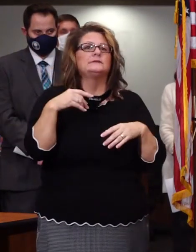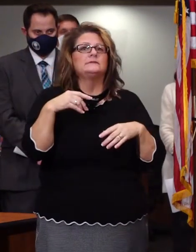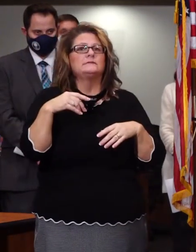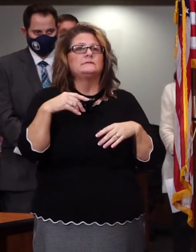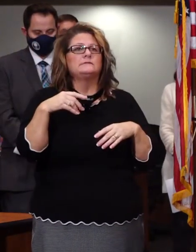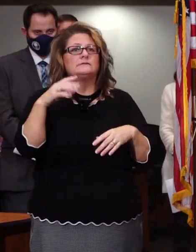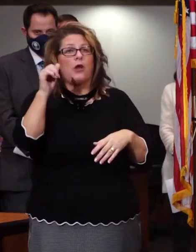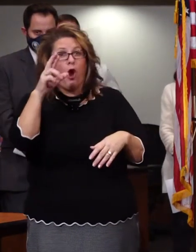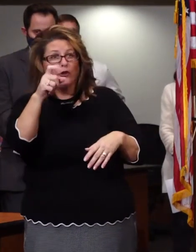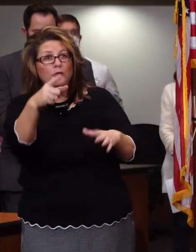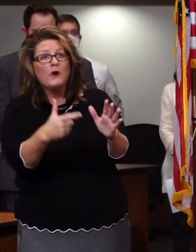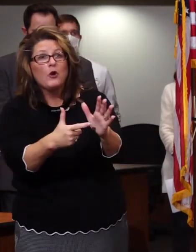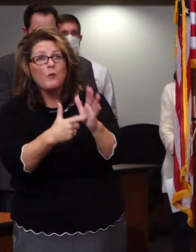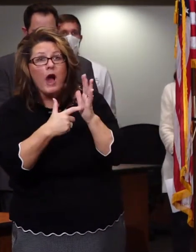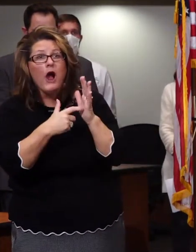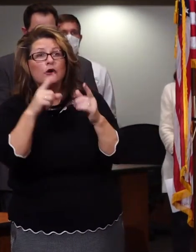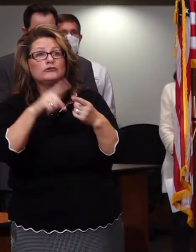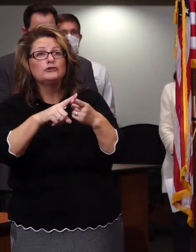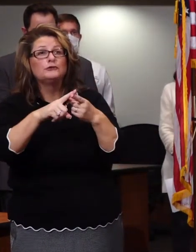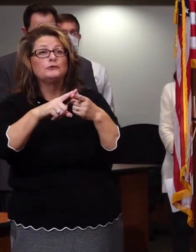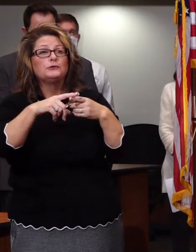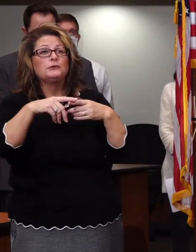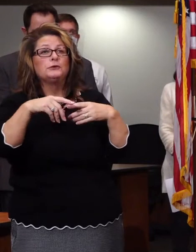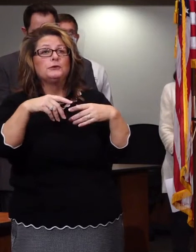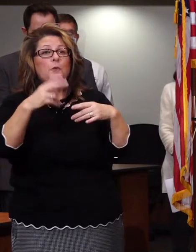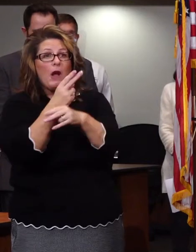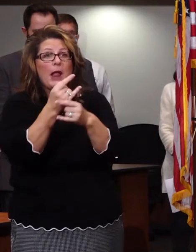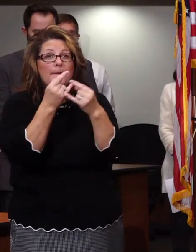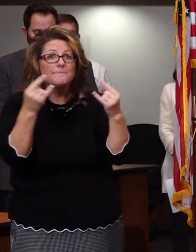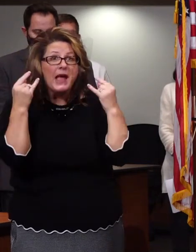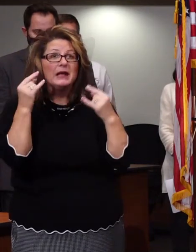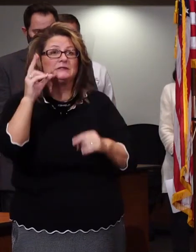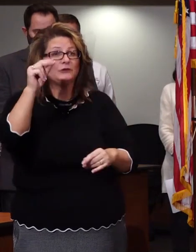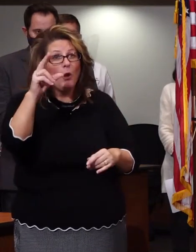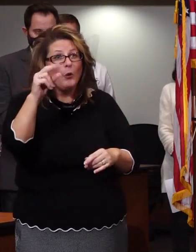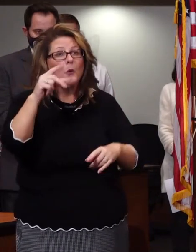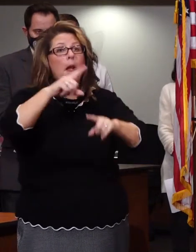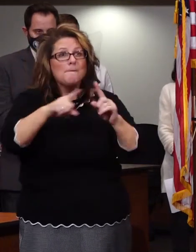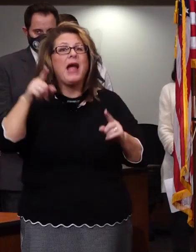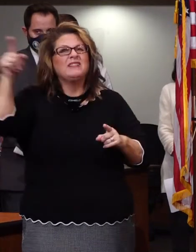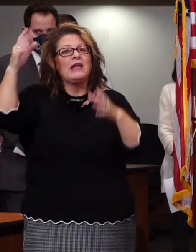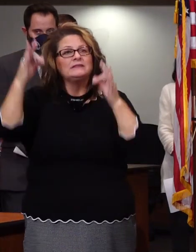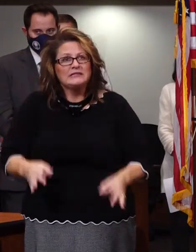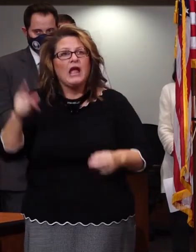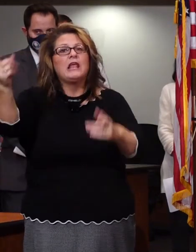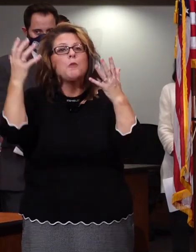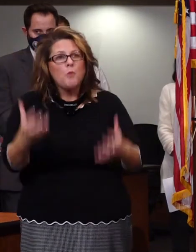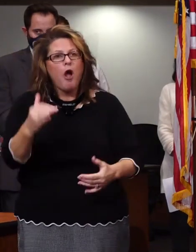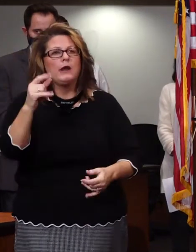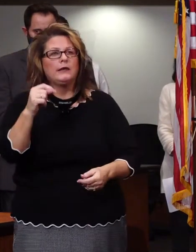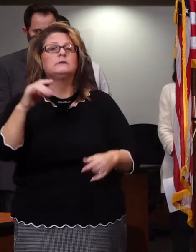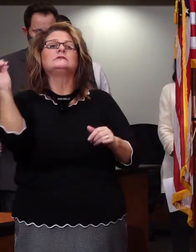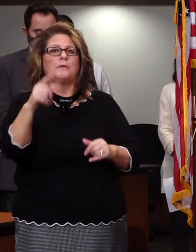requirement to do that, but they're doing it, and that's good, and that's what every business in our state ought to do. Governor? Yeah, back there. I have